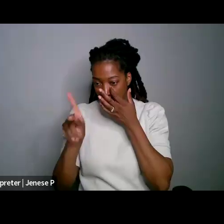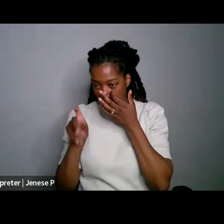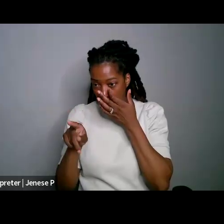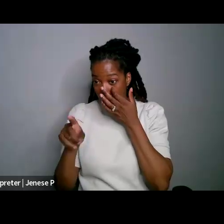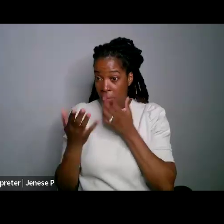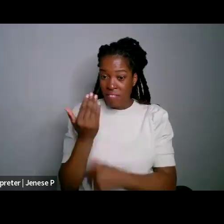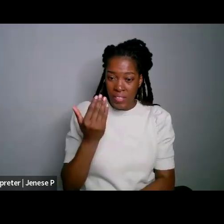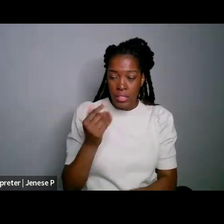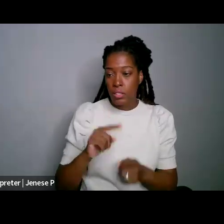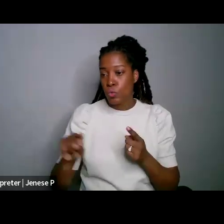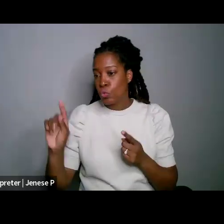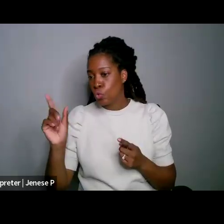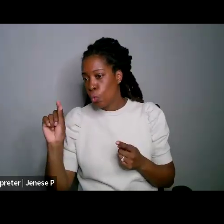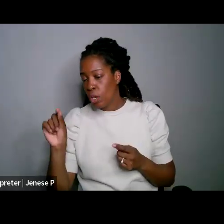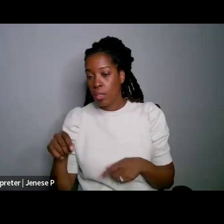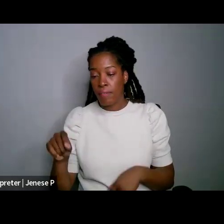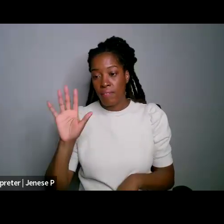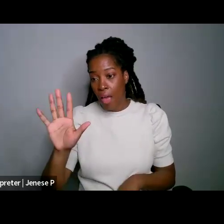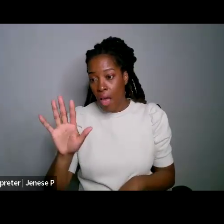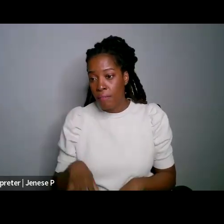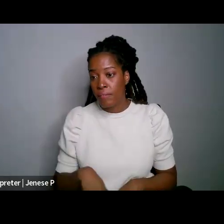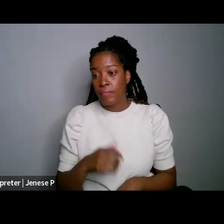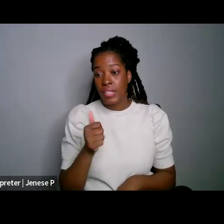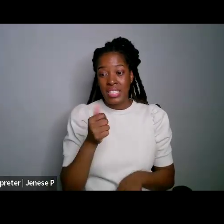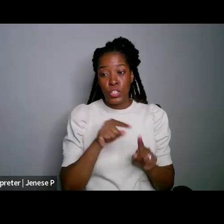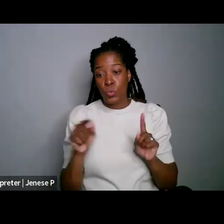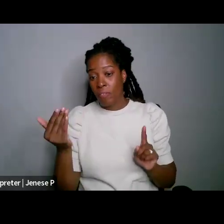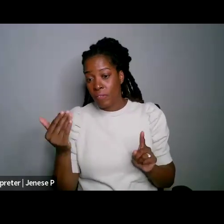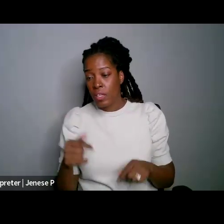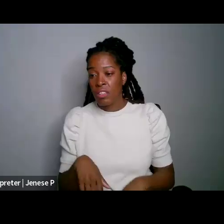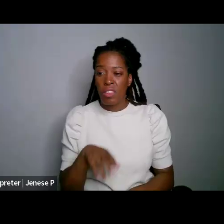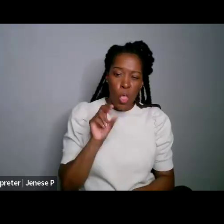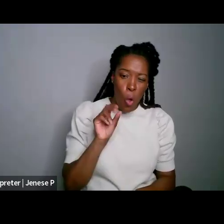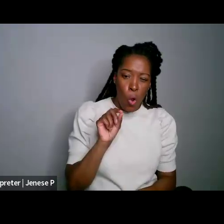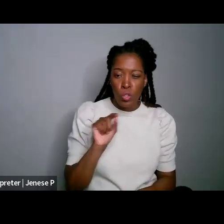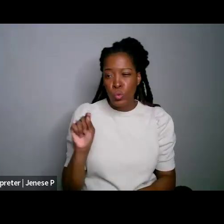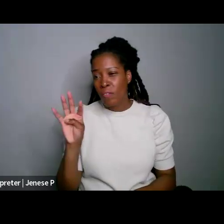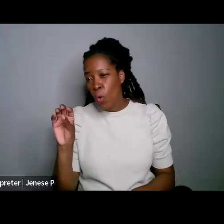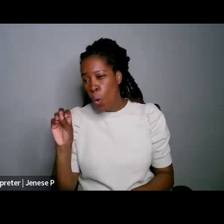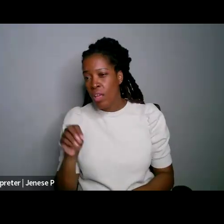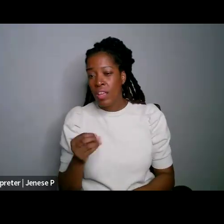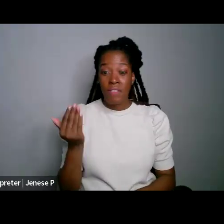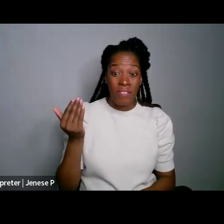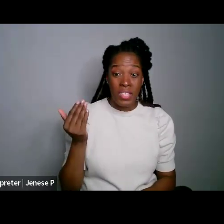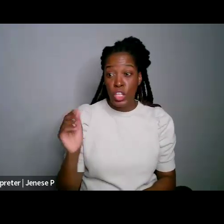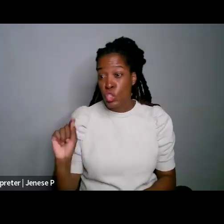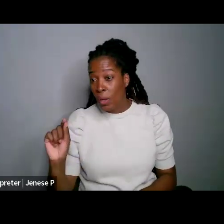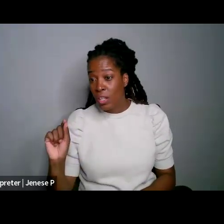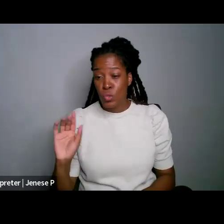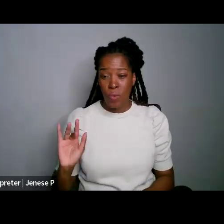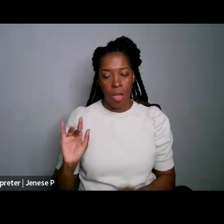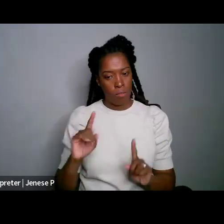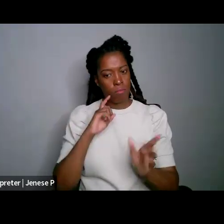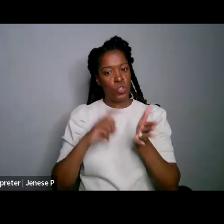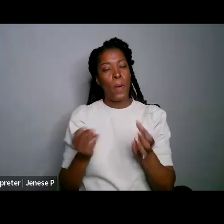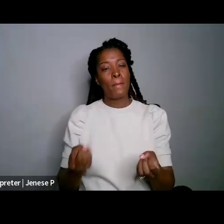15 to 25, 10 to 15, 30 to 40, 15 to 20. Notice a lot of us are in that 10